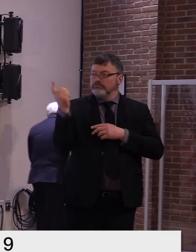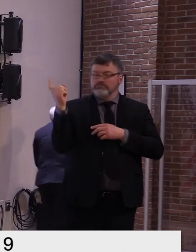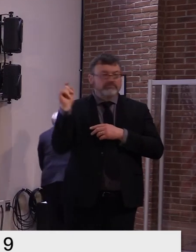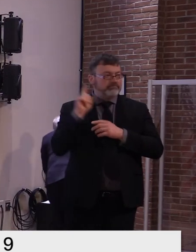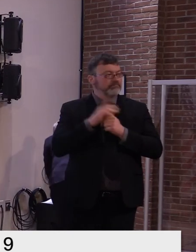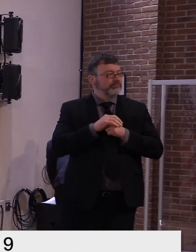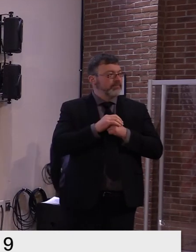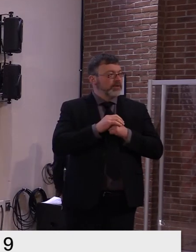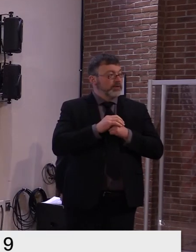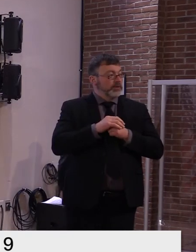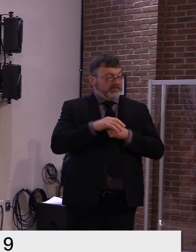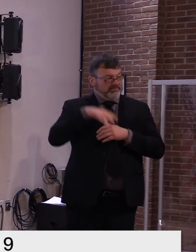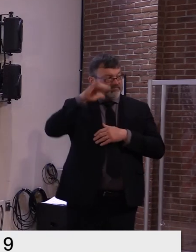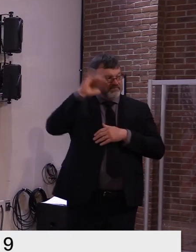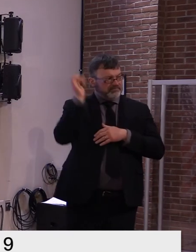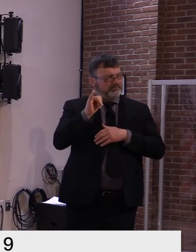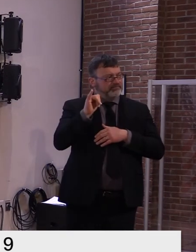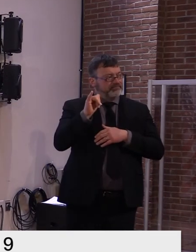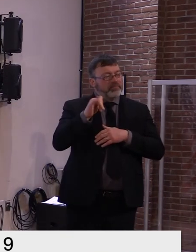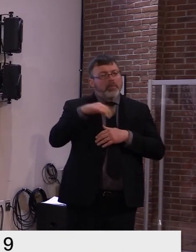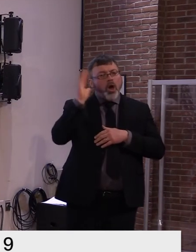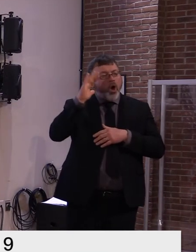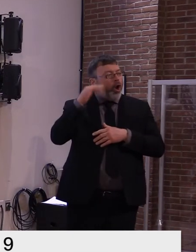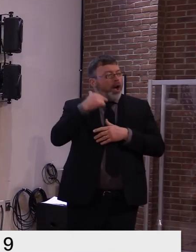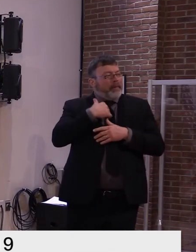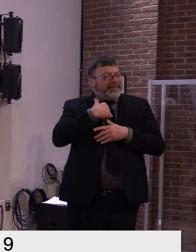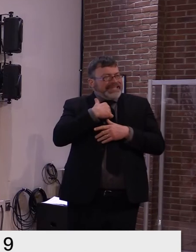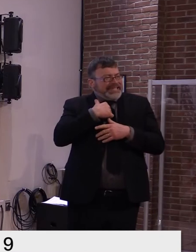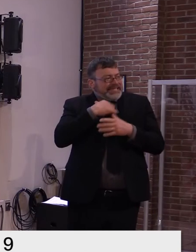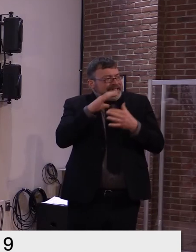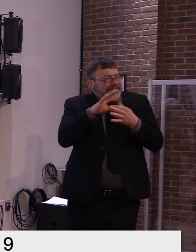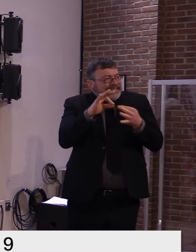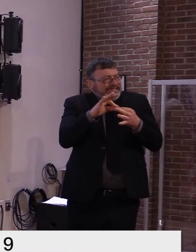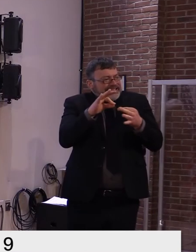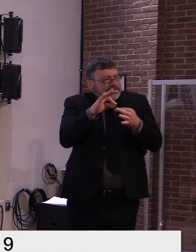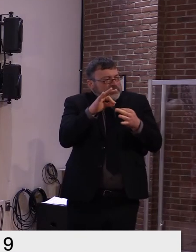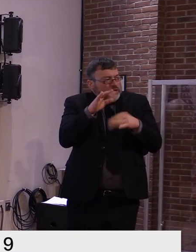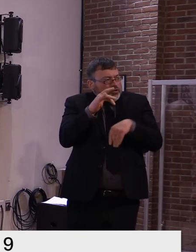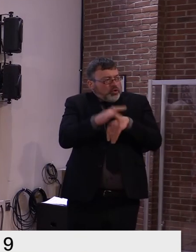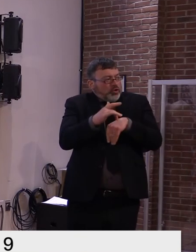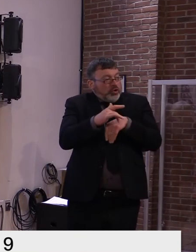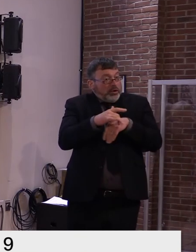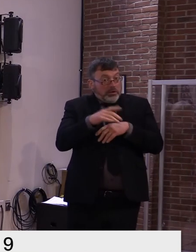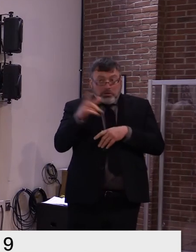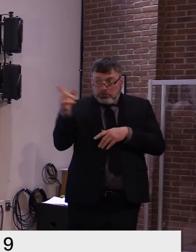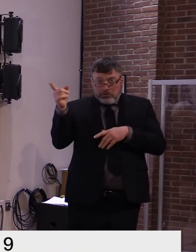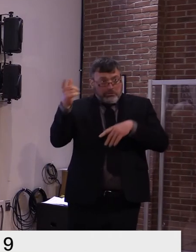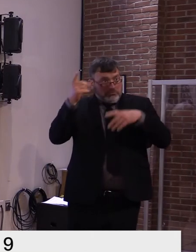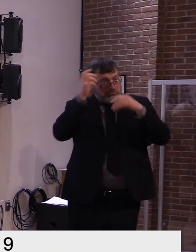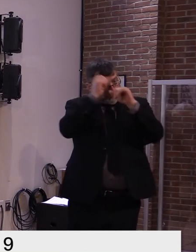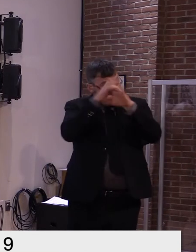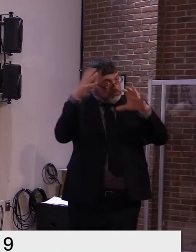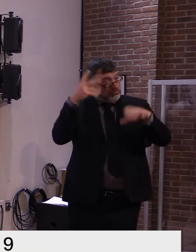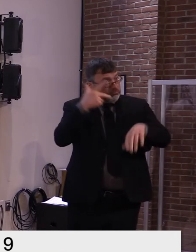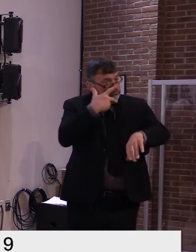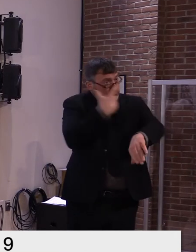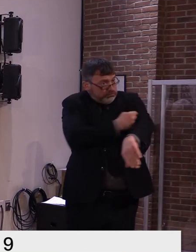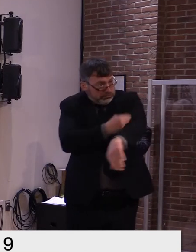students? Would this be mandatory or treated like other vaccinations where exemptions could be